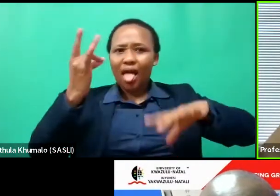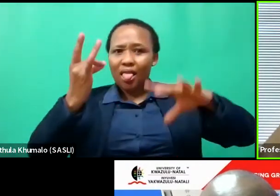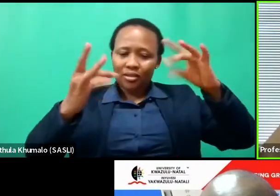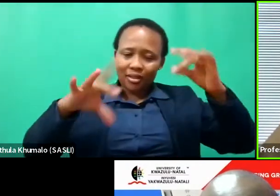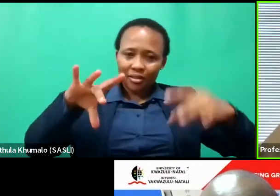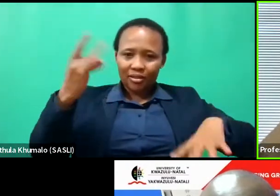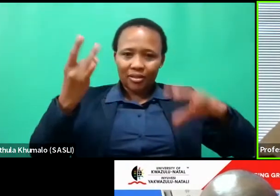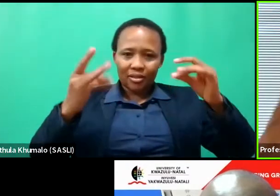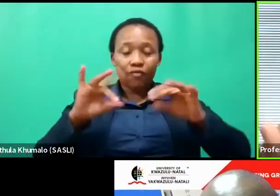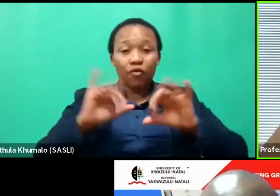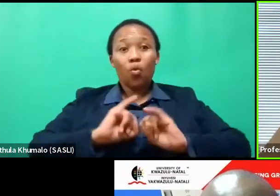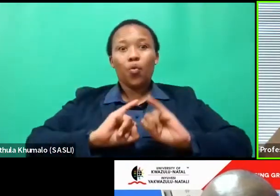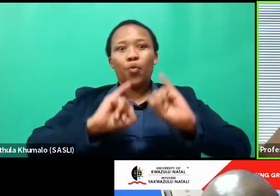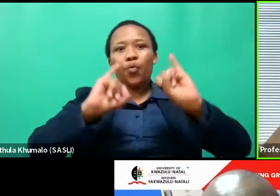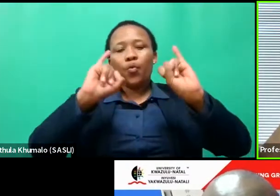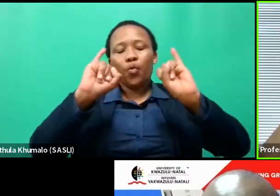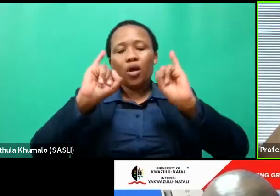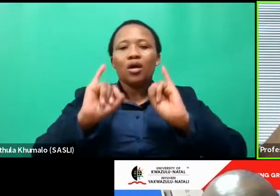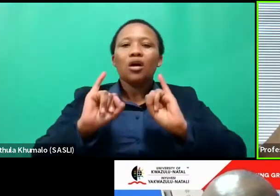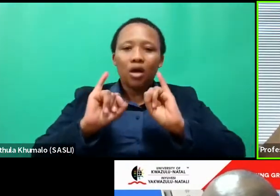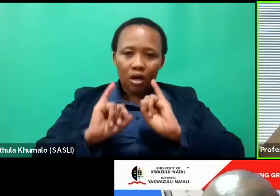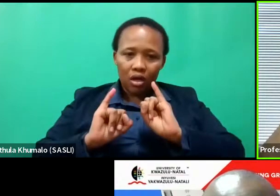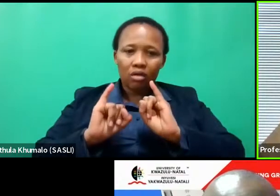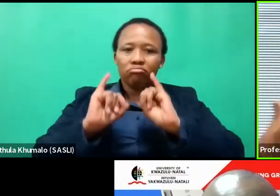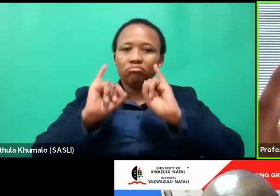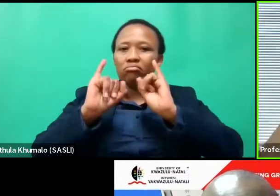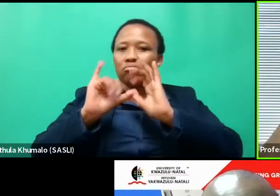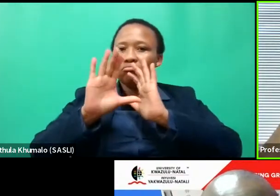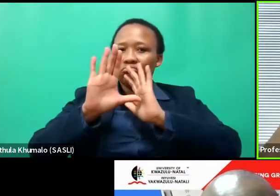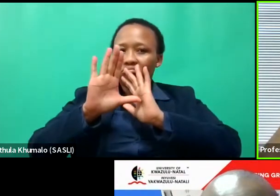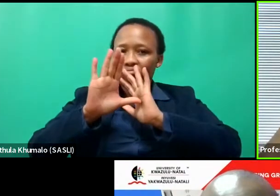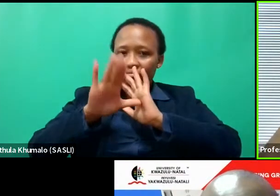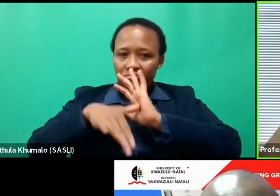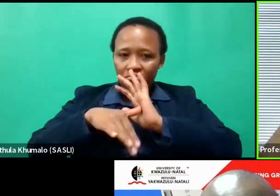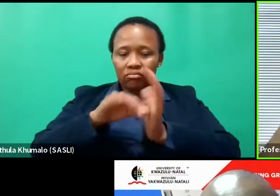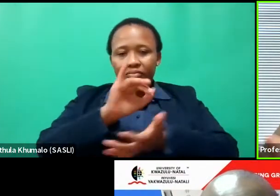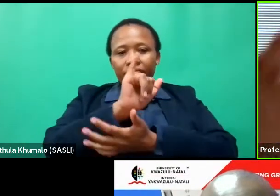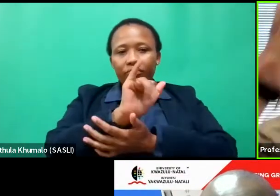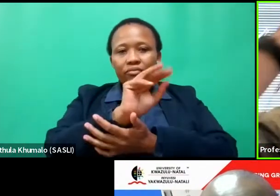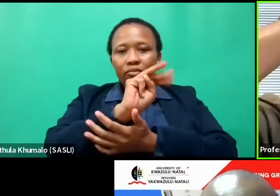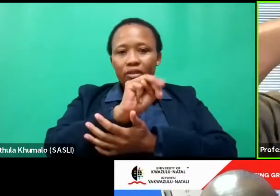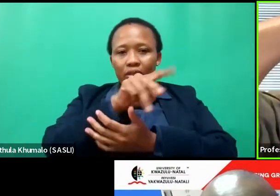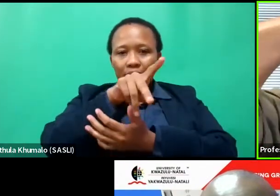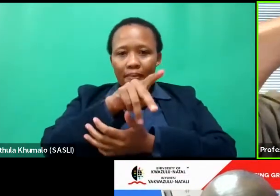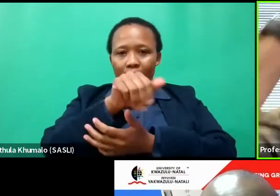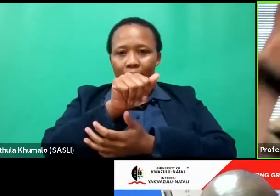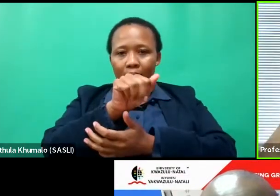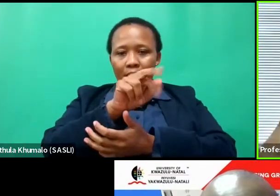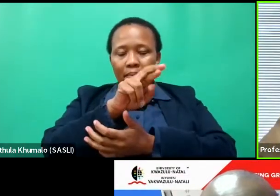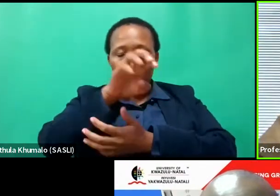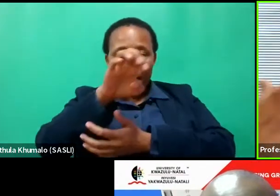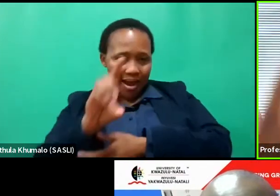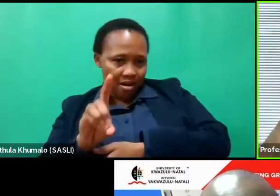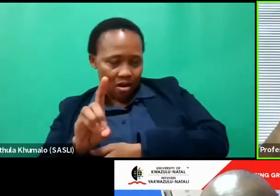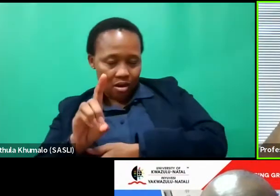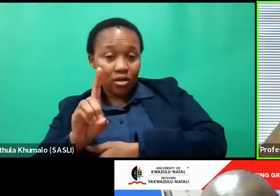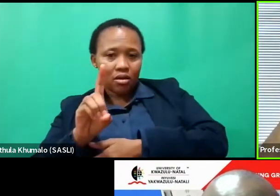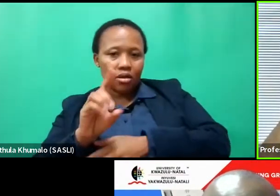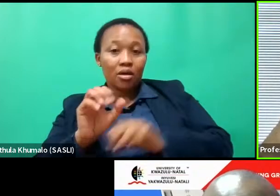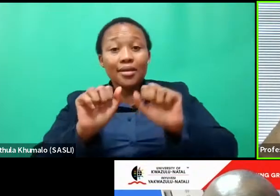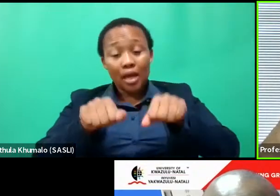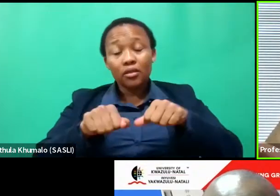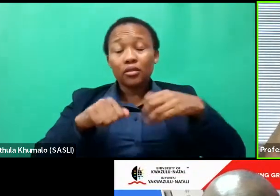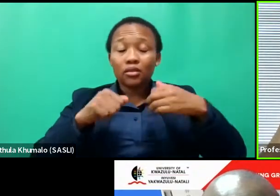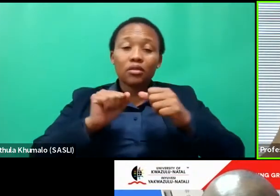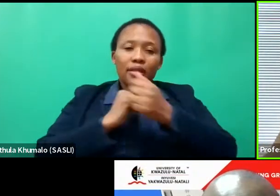intellectually impaired, if you want to call them that, right? They are lovely children, all those children are lovely children, but they are constructed like